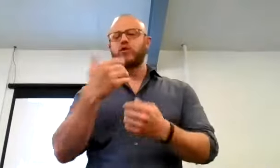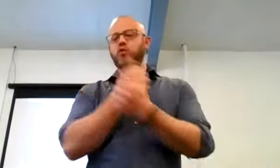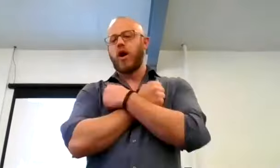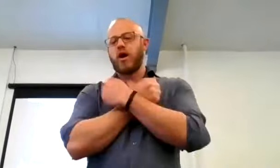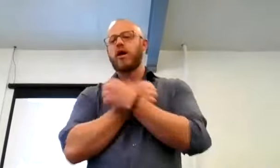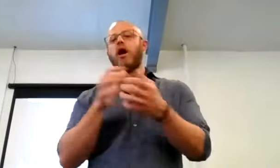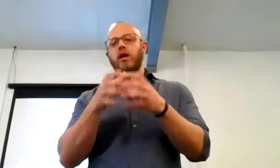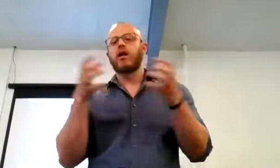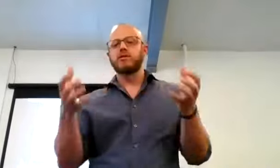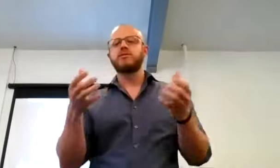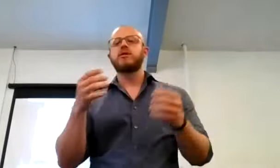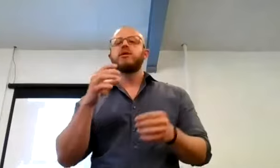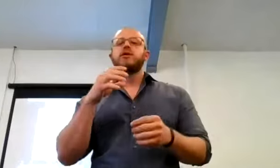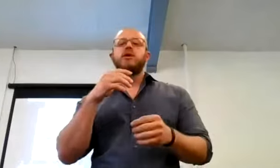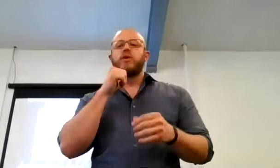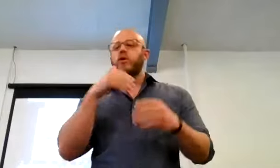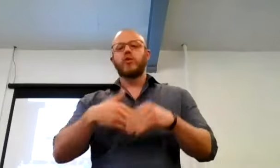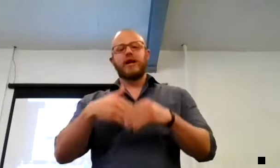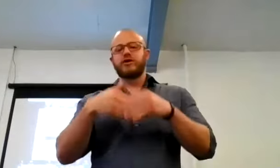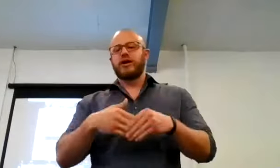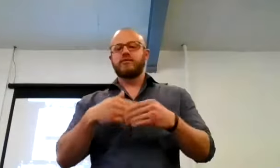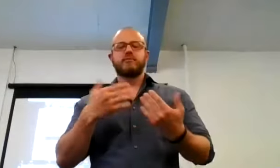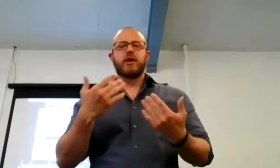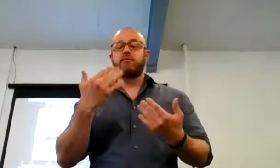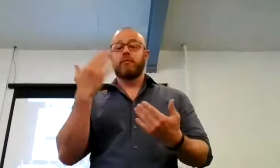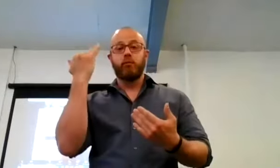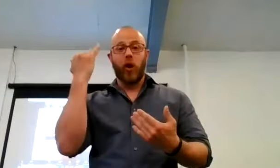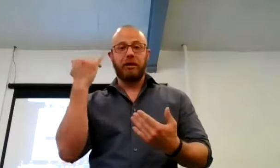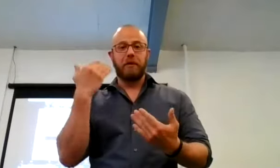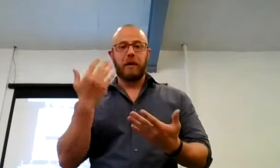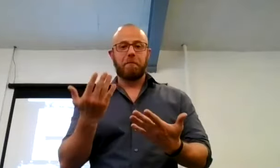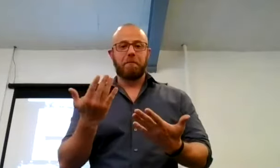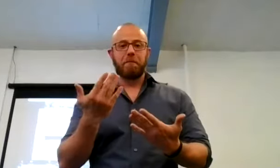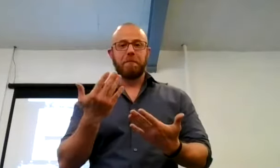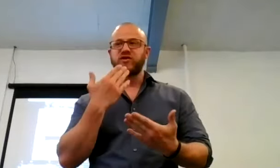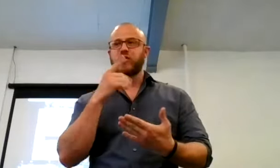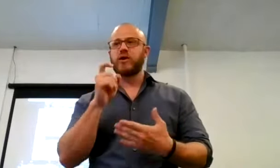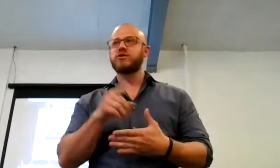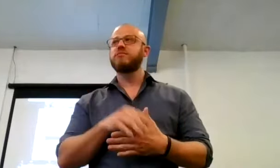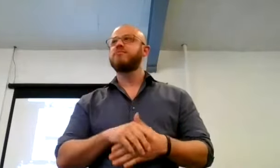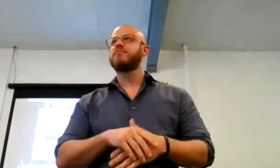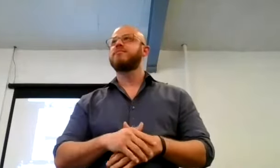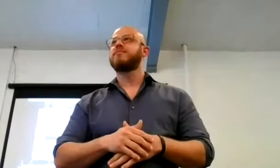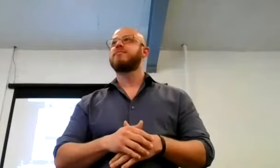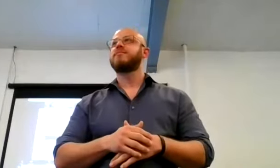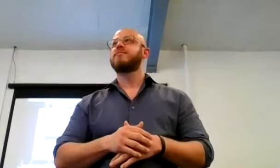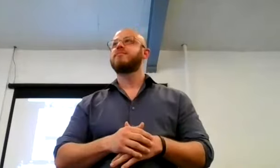our culture, we love a lot. So we don't really handshake, but why is that? It's a good